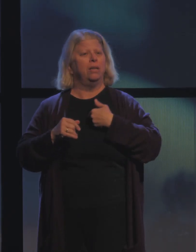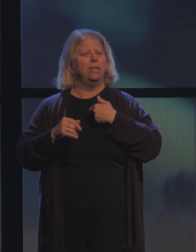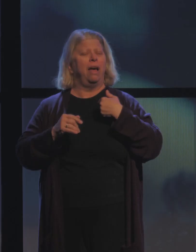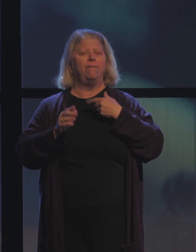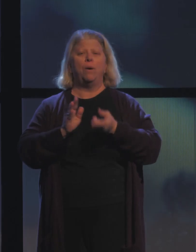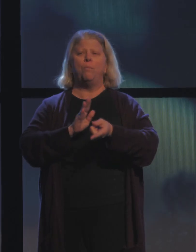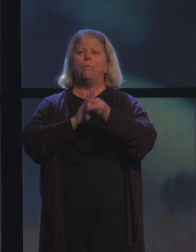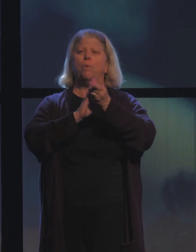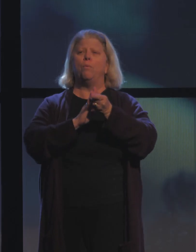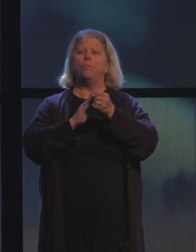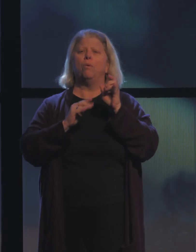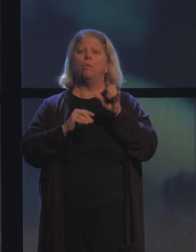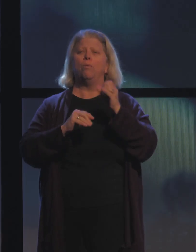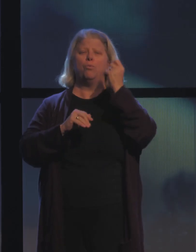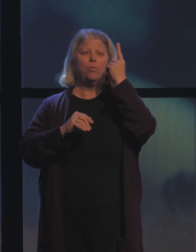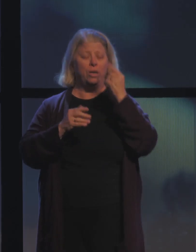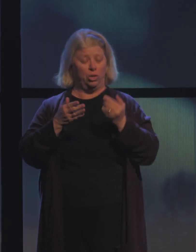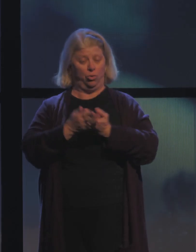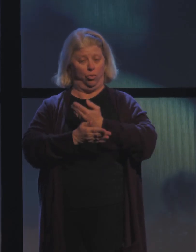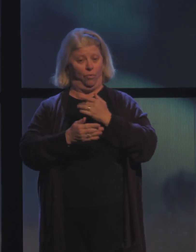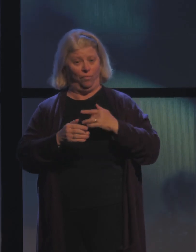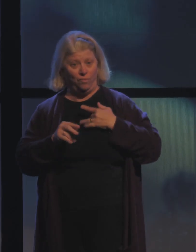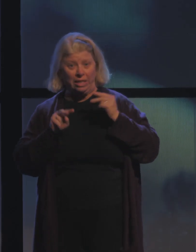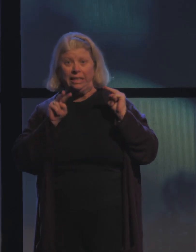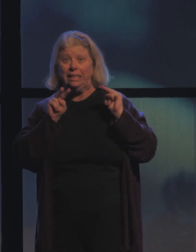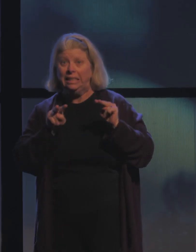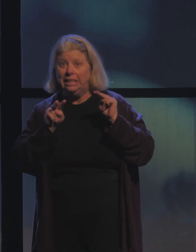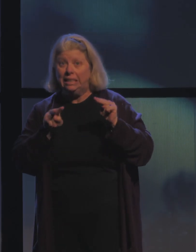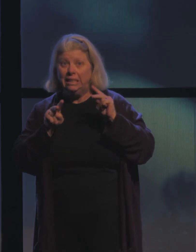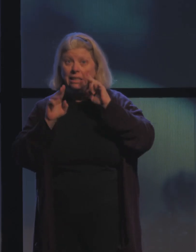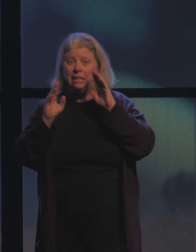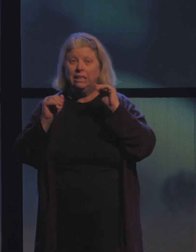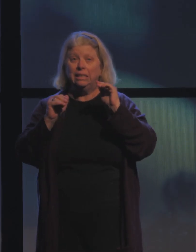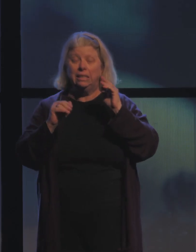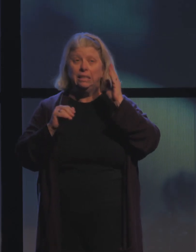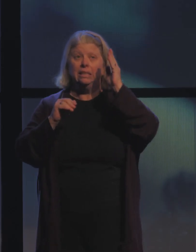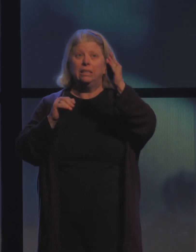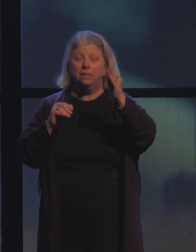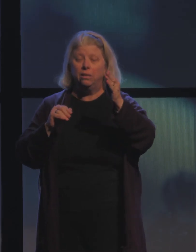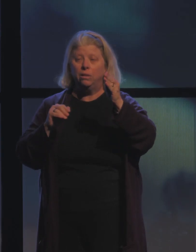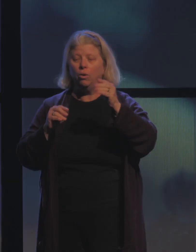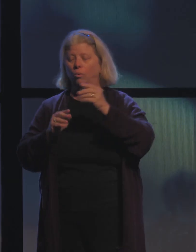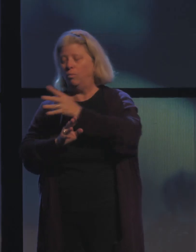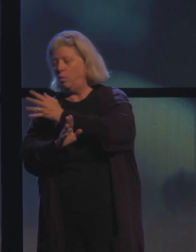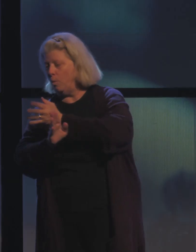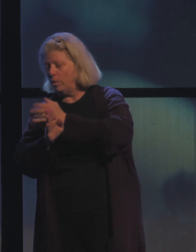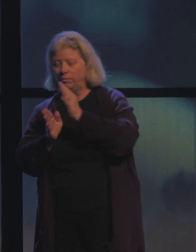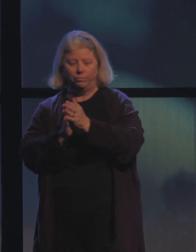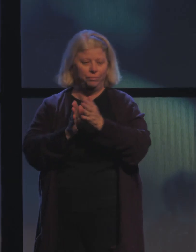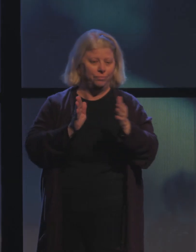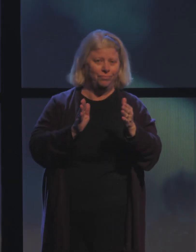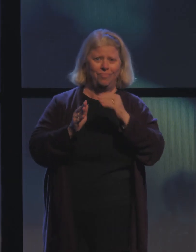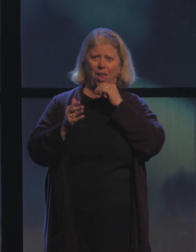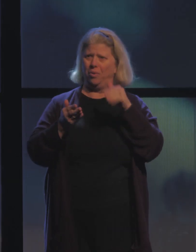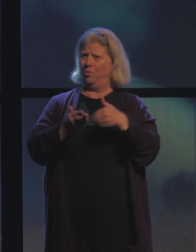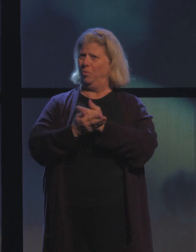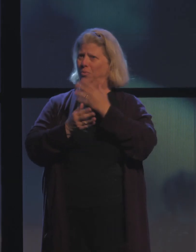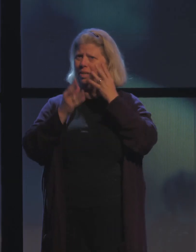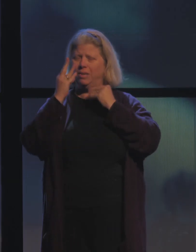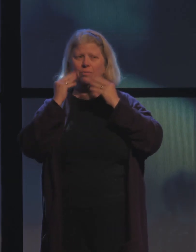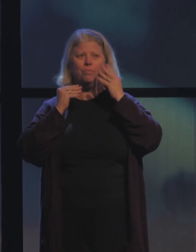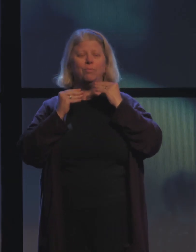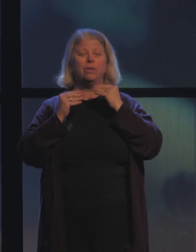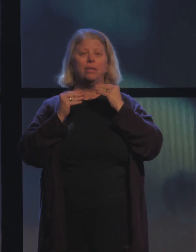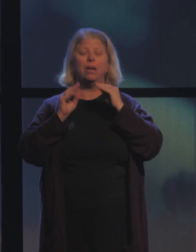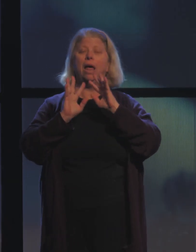moment to realize that this newness, this threshold before what was and what will be is not like a new thing. That